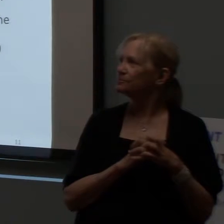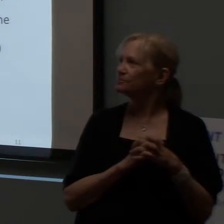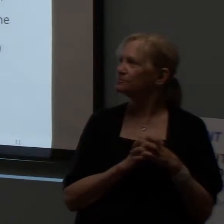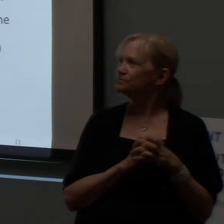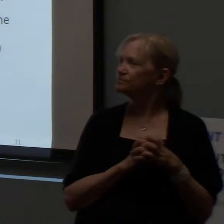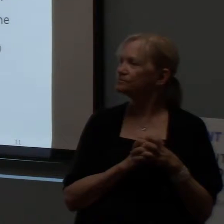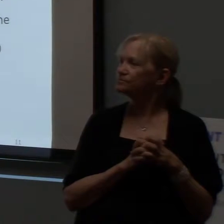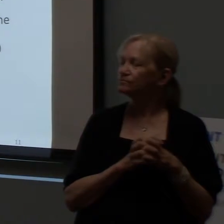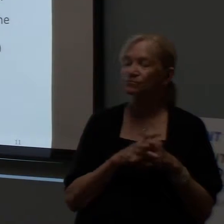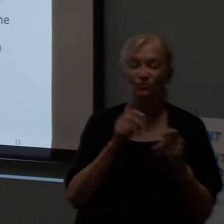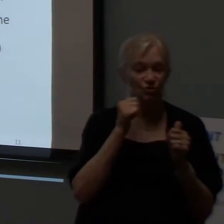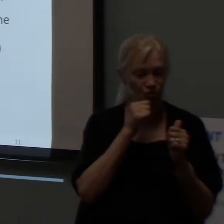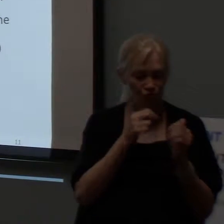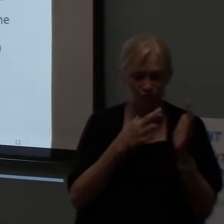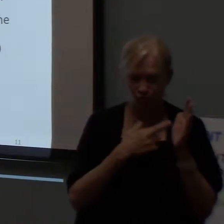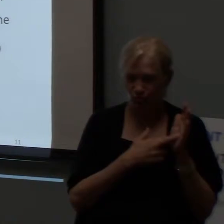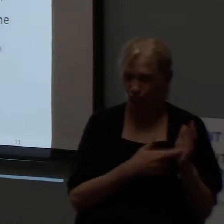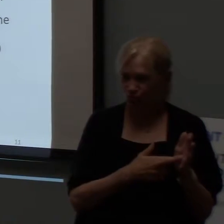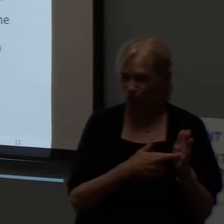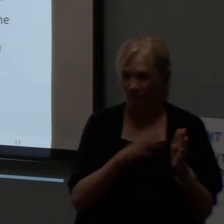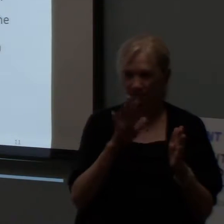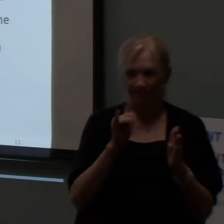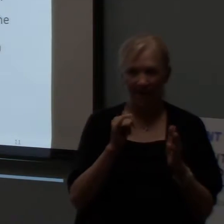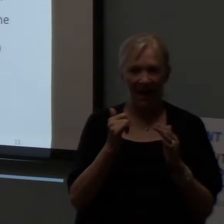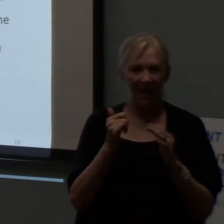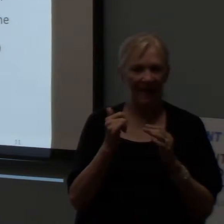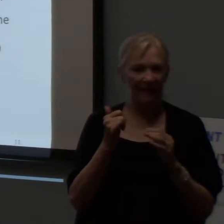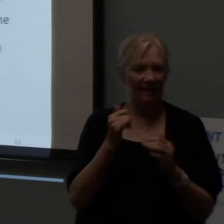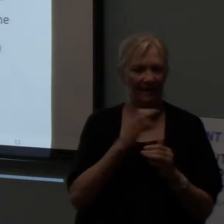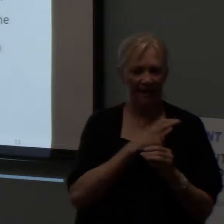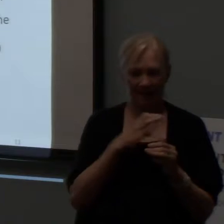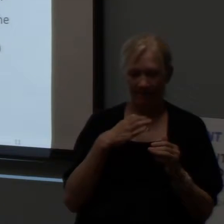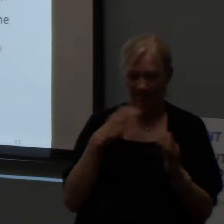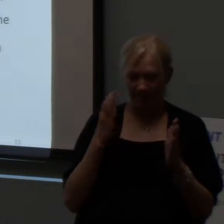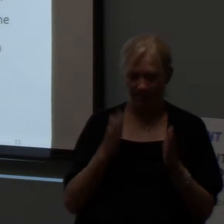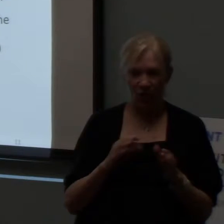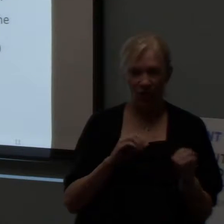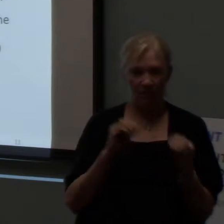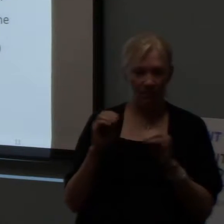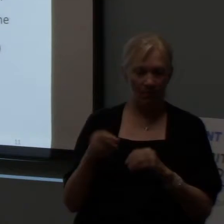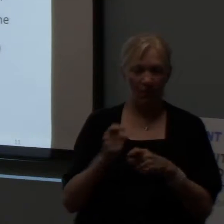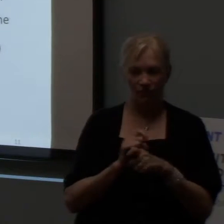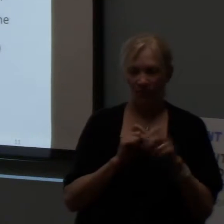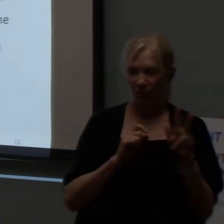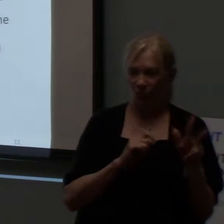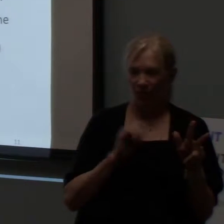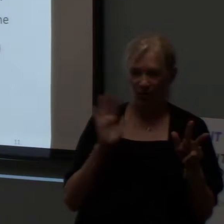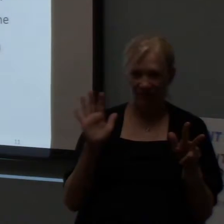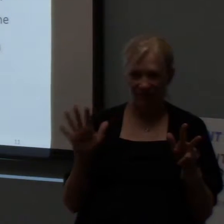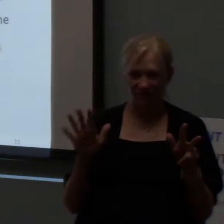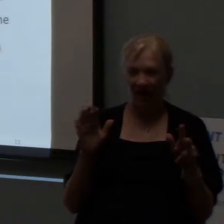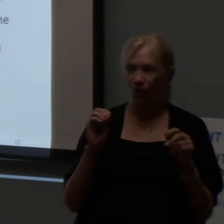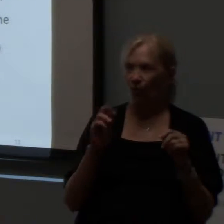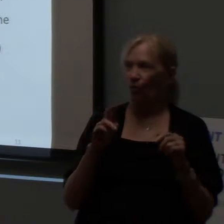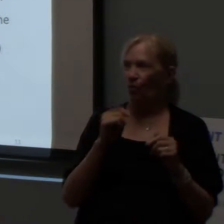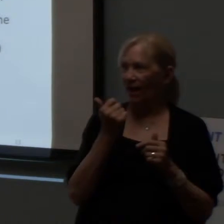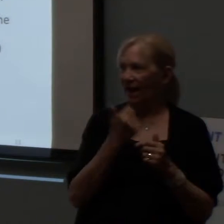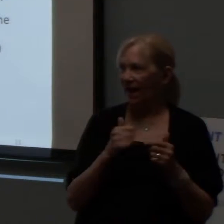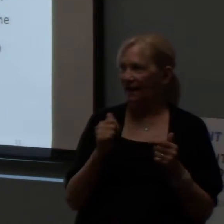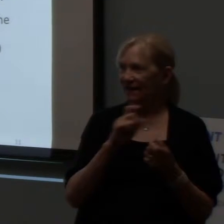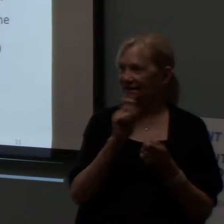They do not represent an endorsement by the county commissioners to move from 3 to 5 commissioners, nor any endorsement of a